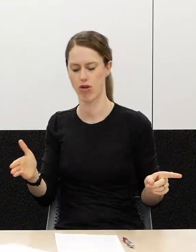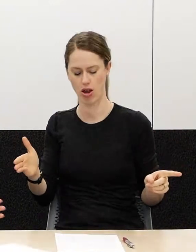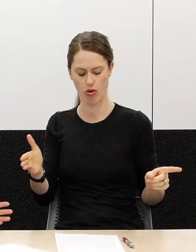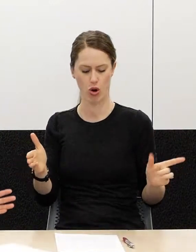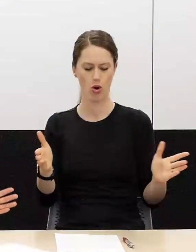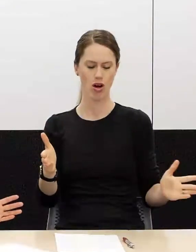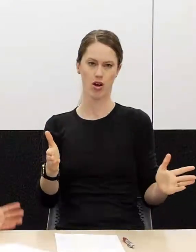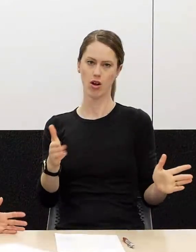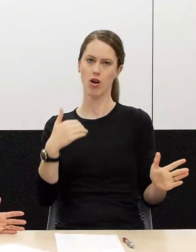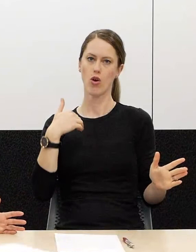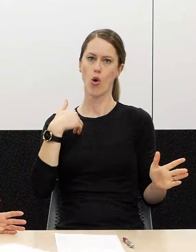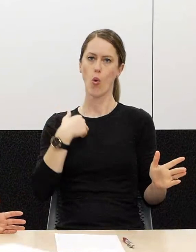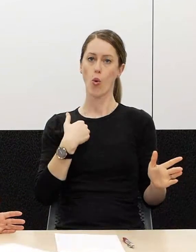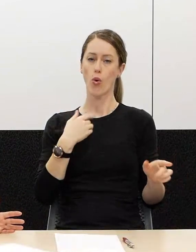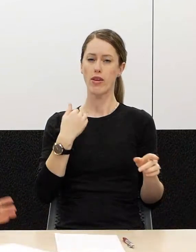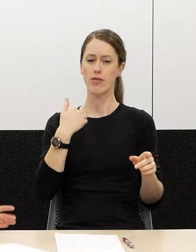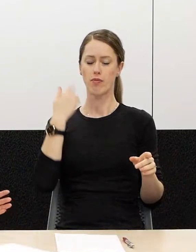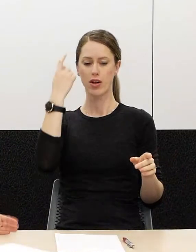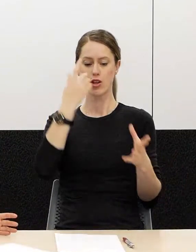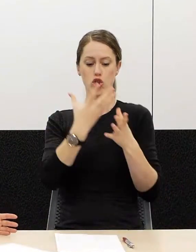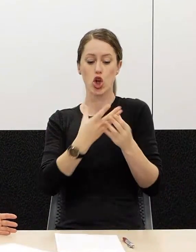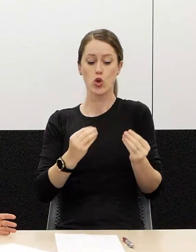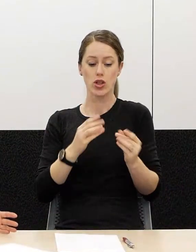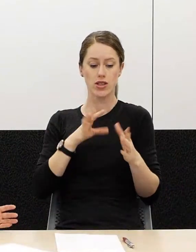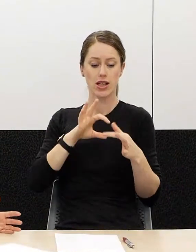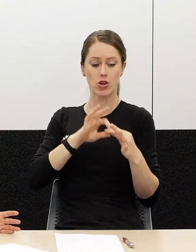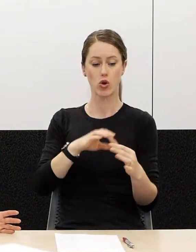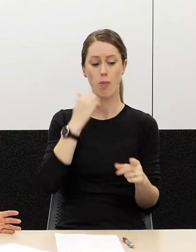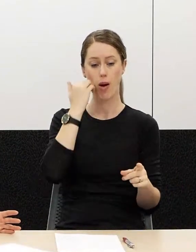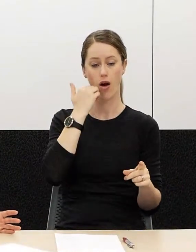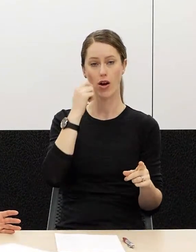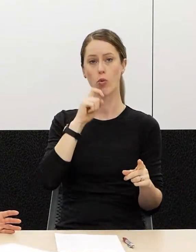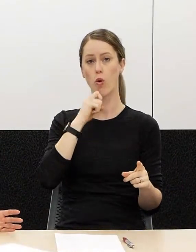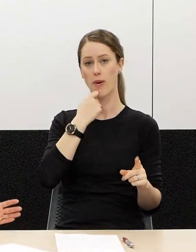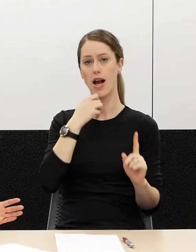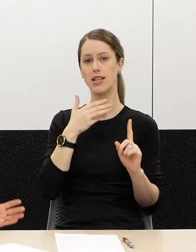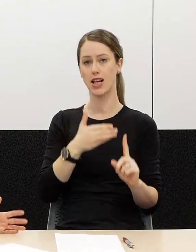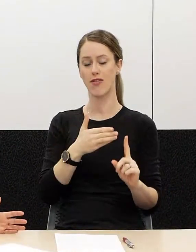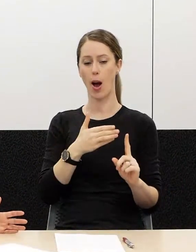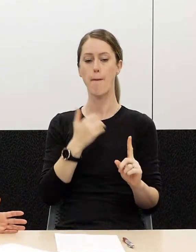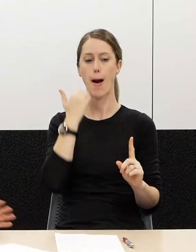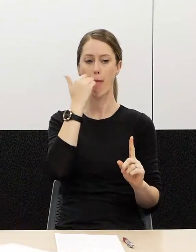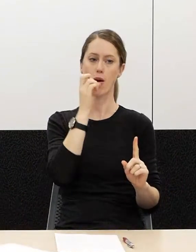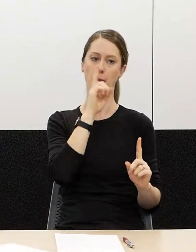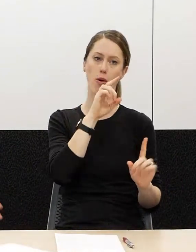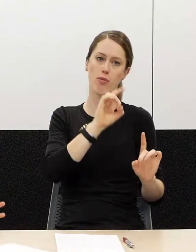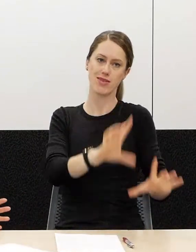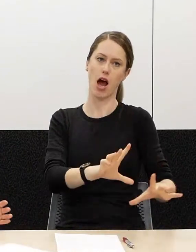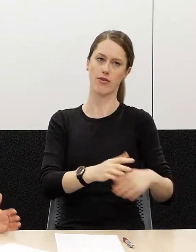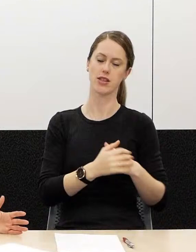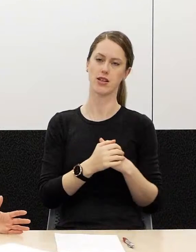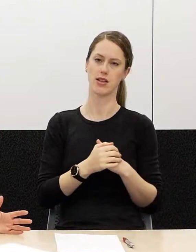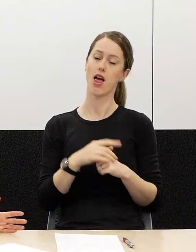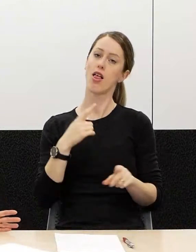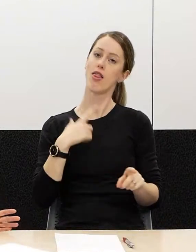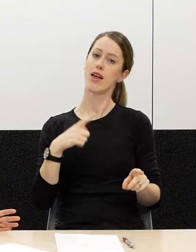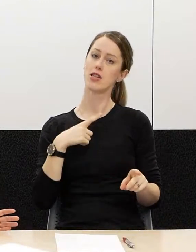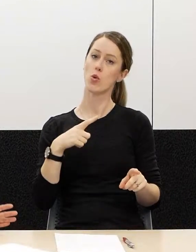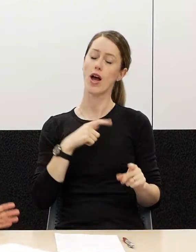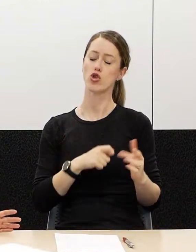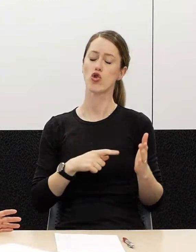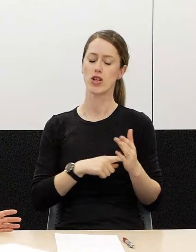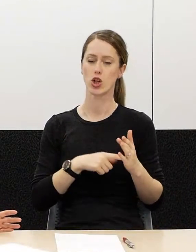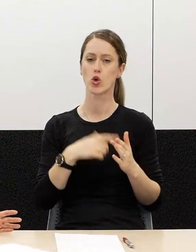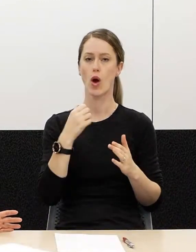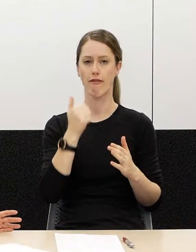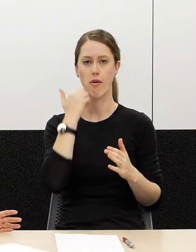but also that the solutions for Māori are likely to be identified by Māori. So that's why it's so critical to